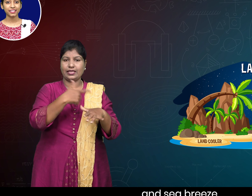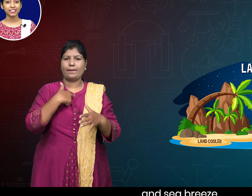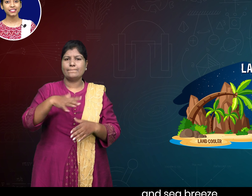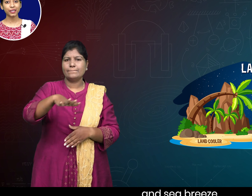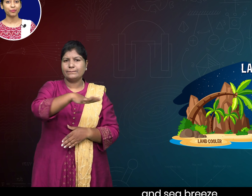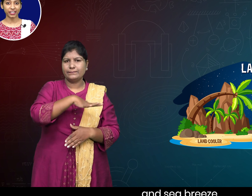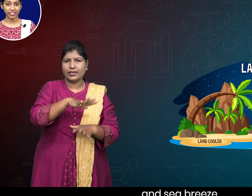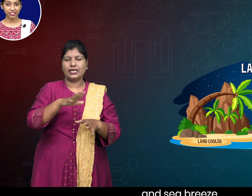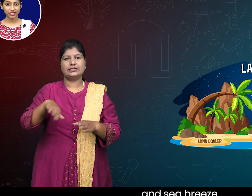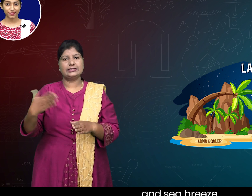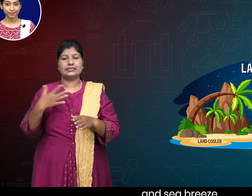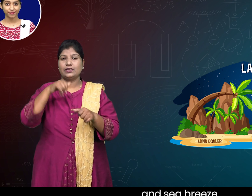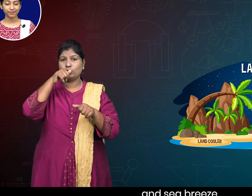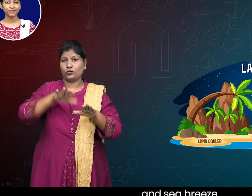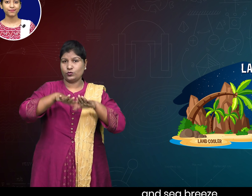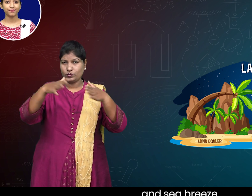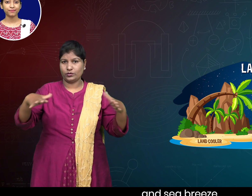and sea breeze